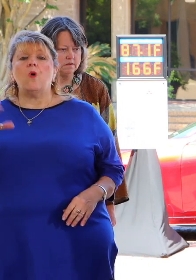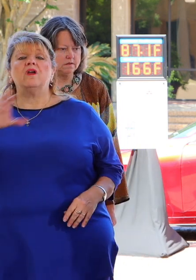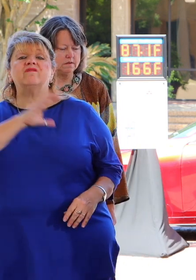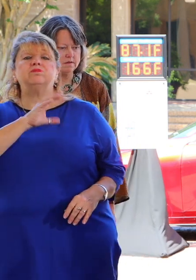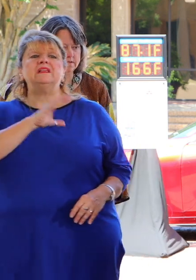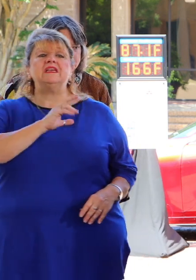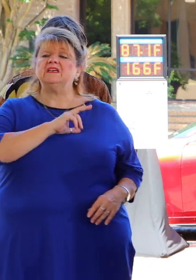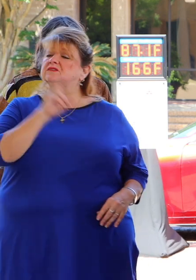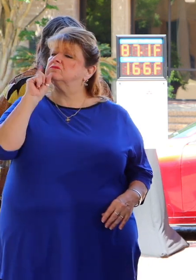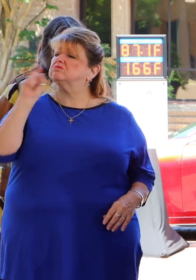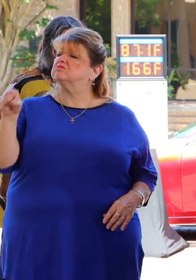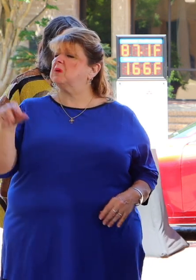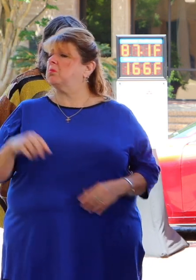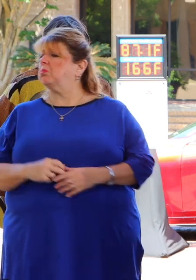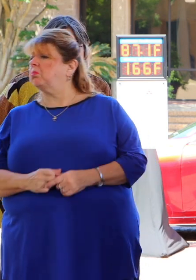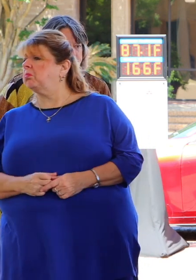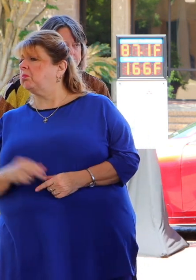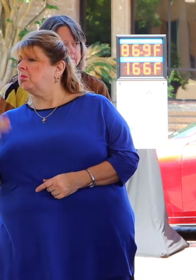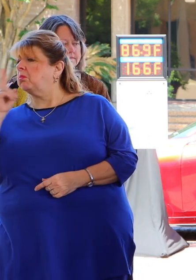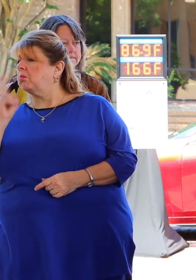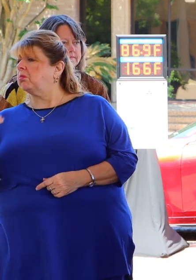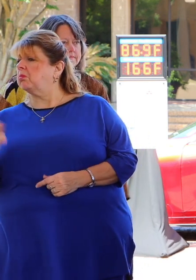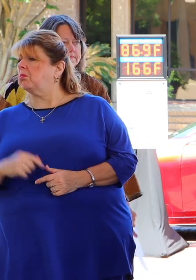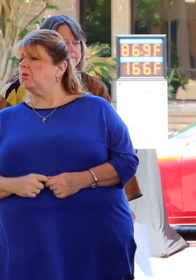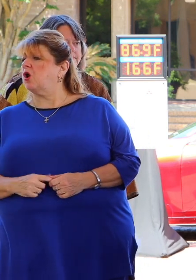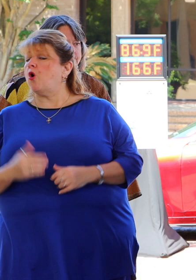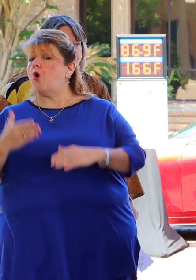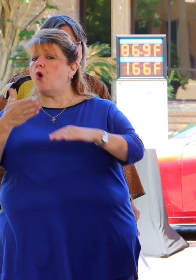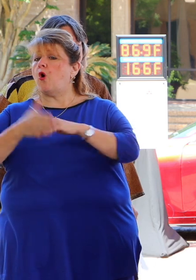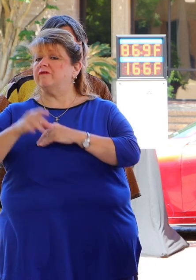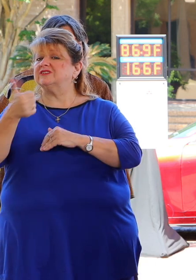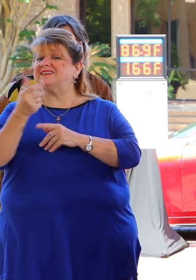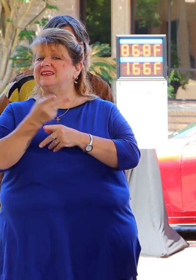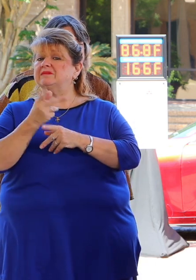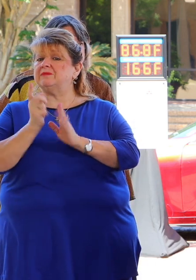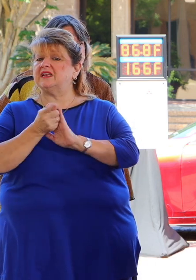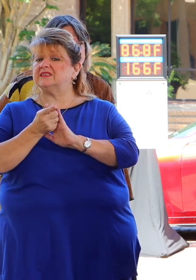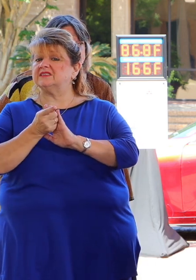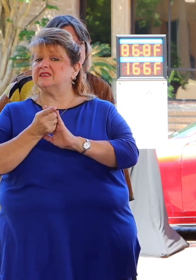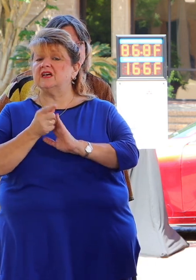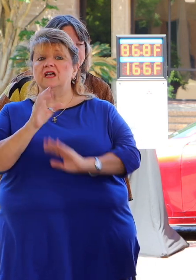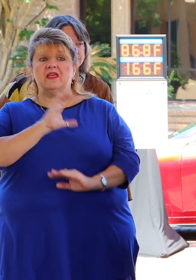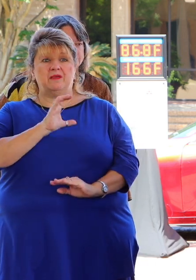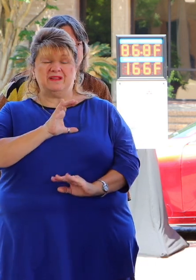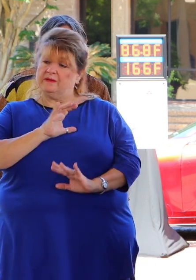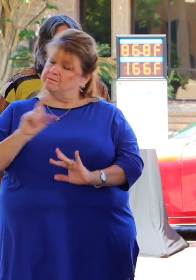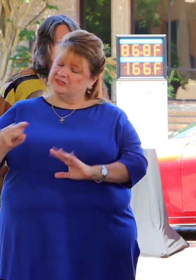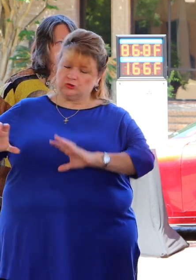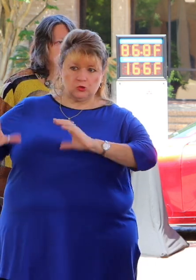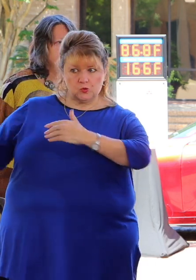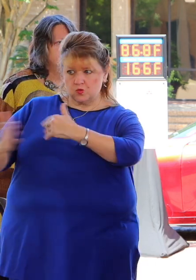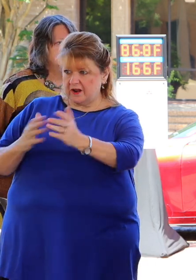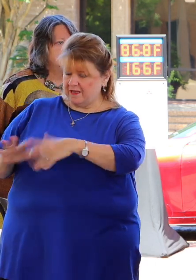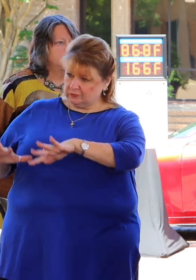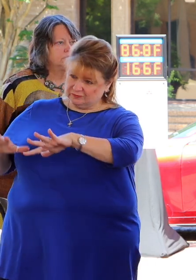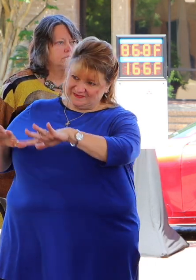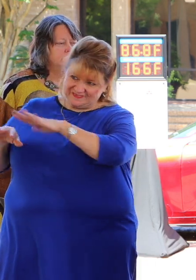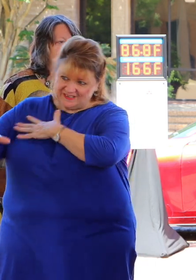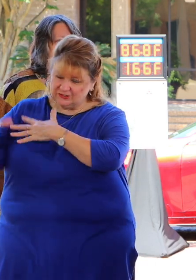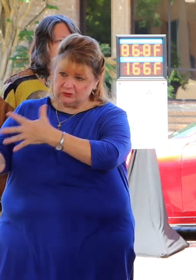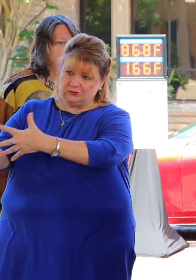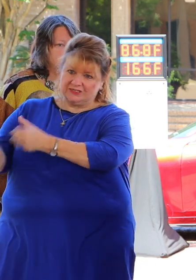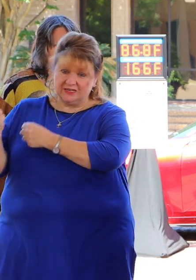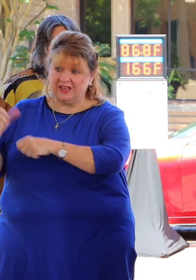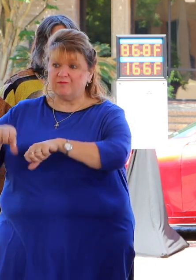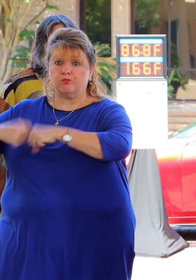left unattended and unsupervised for a period of exceeding 10 minutes to do whatever means necessary to rescue that child. That